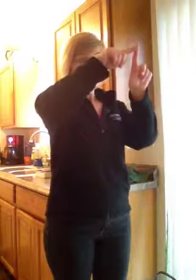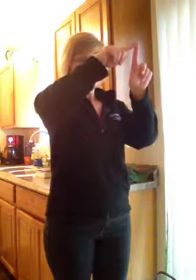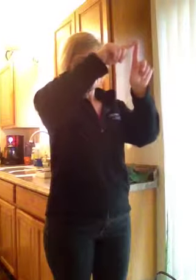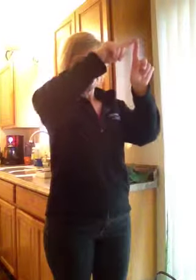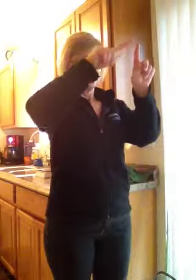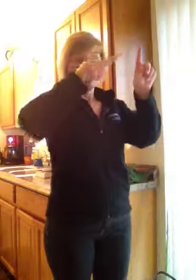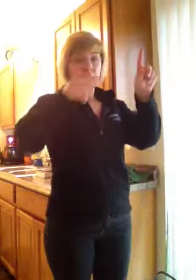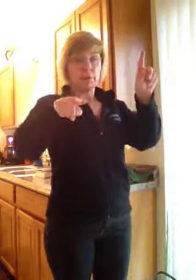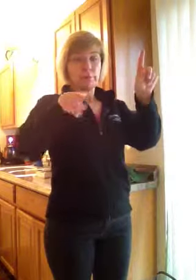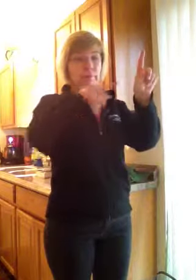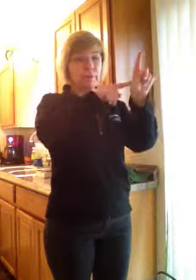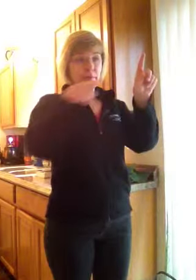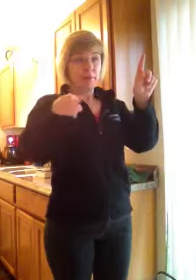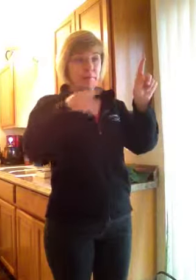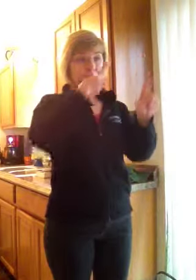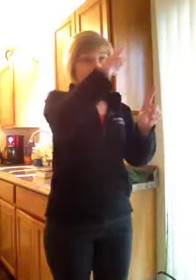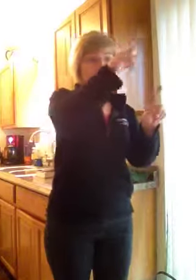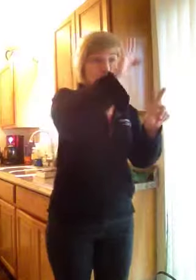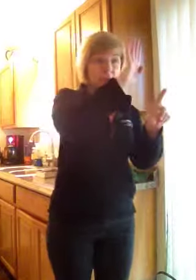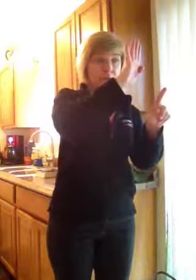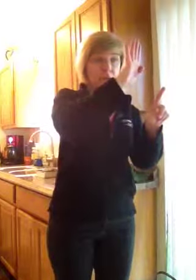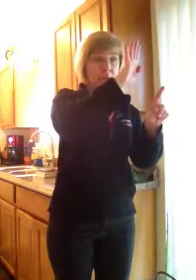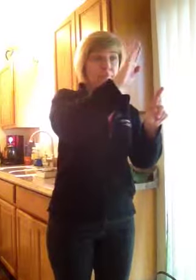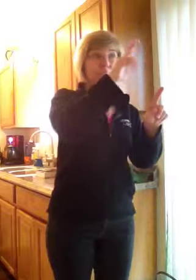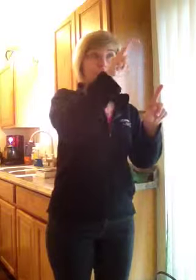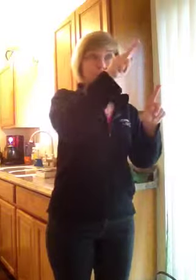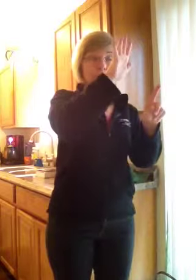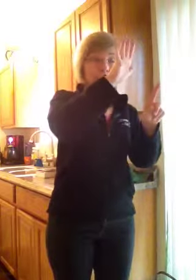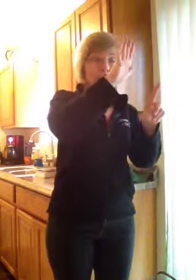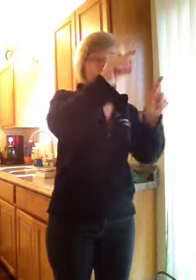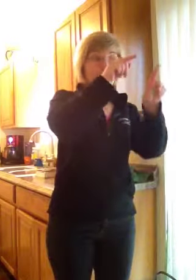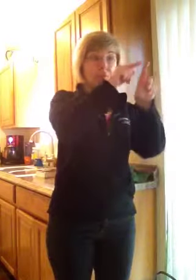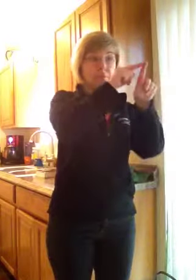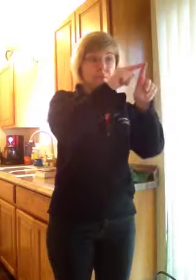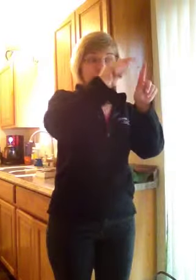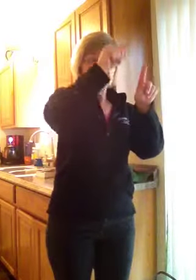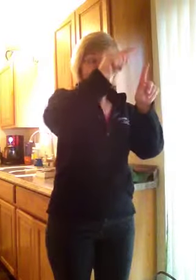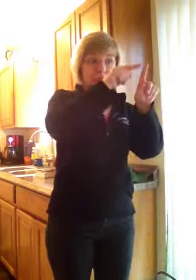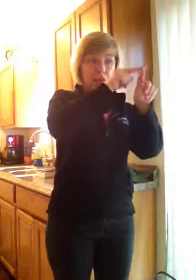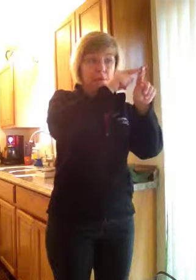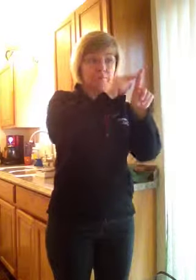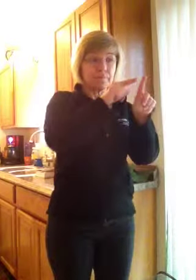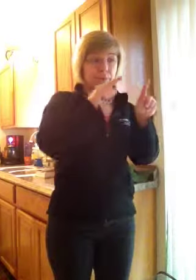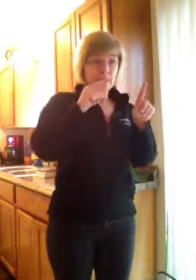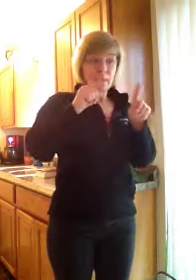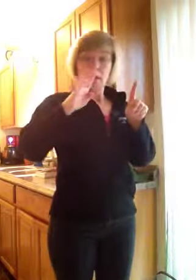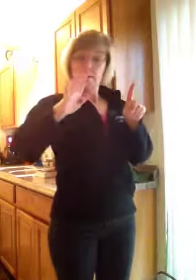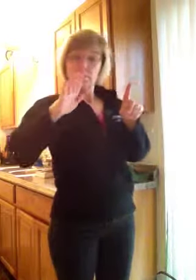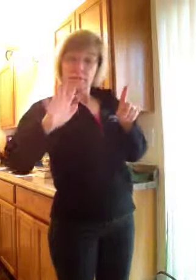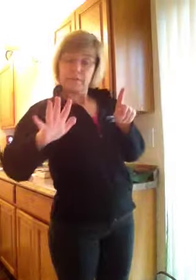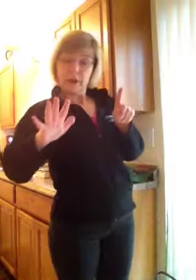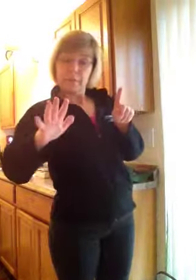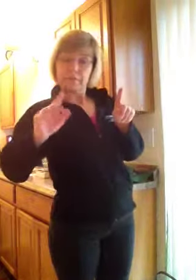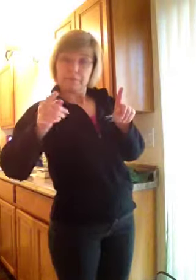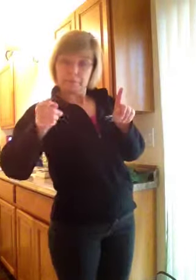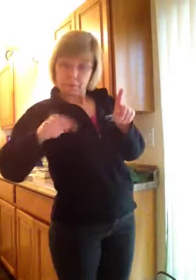is 45 degrees. But the 3rd angle is unknown. We need to figure out what it is. Since we know that the total